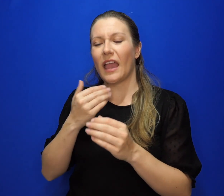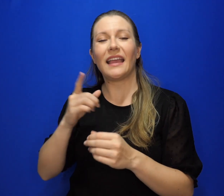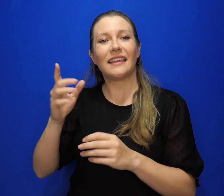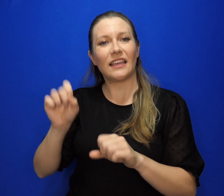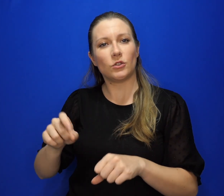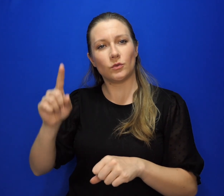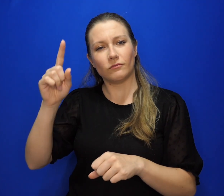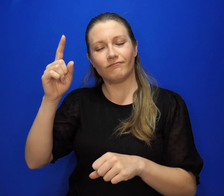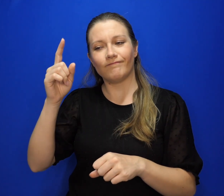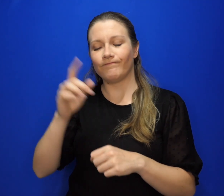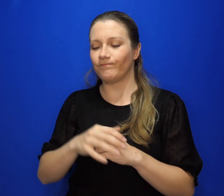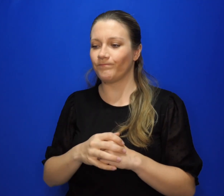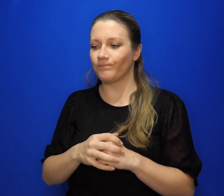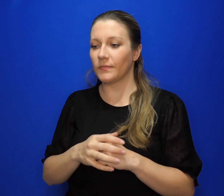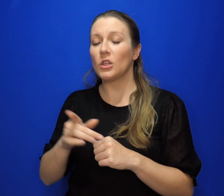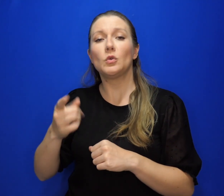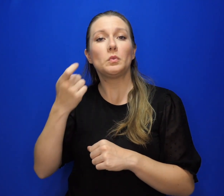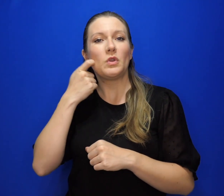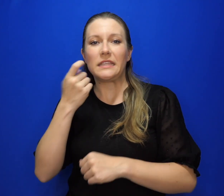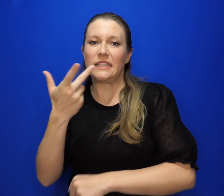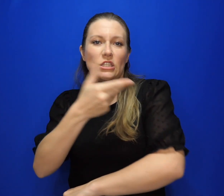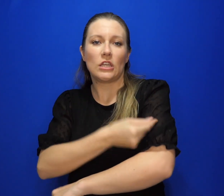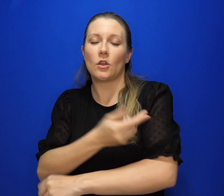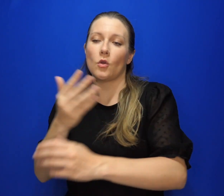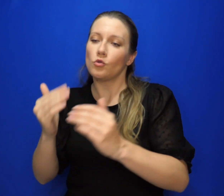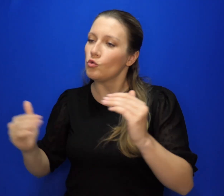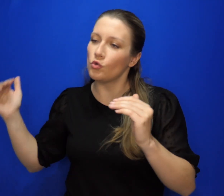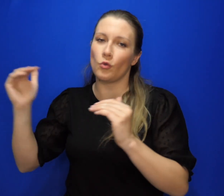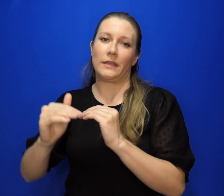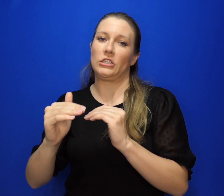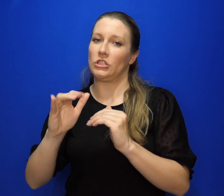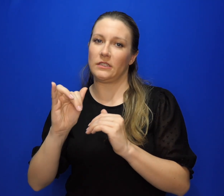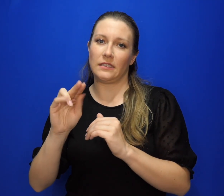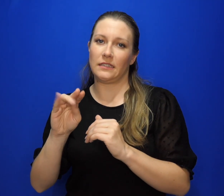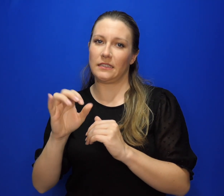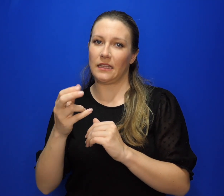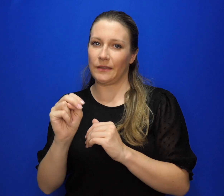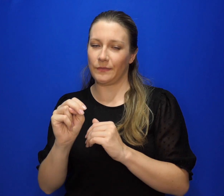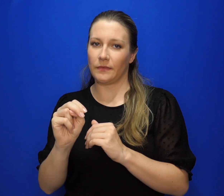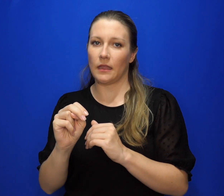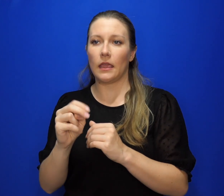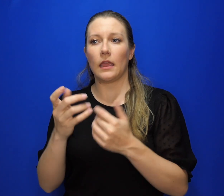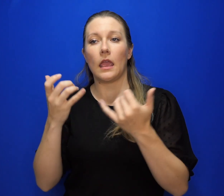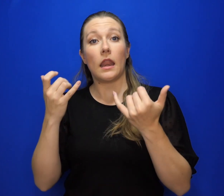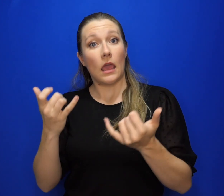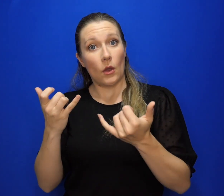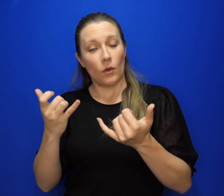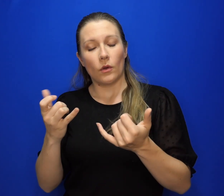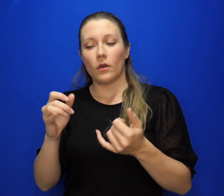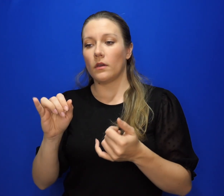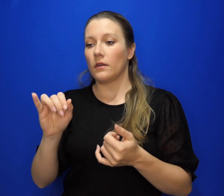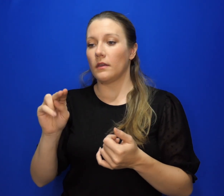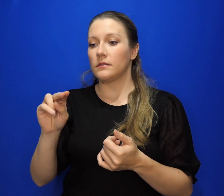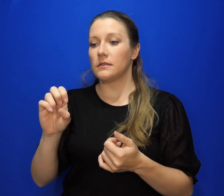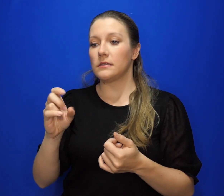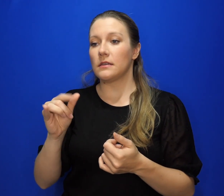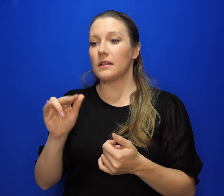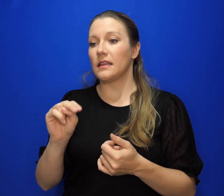in way too much insulin. And reasonably speaking, insulin doesn't work faster or slower because